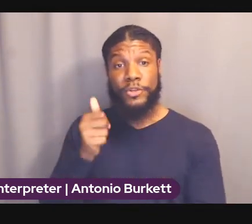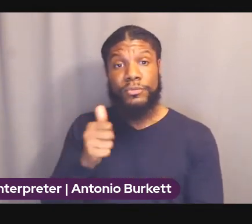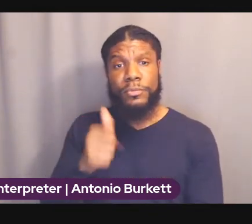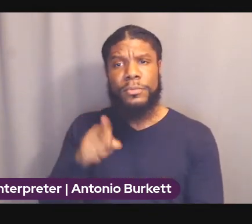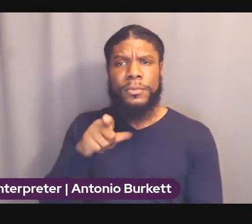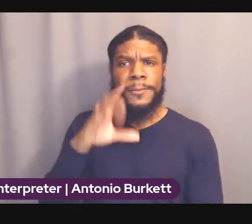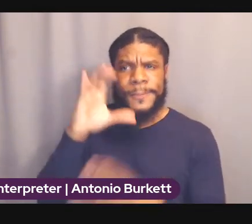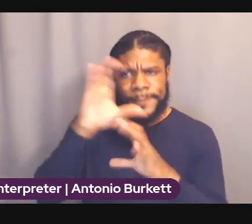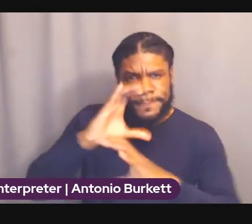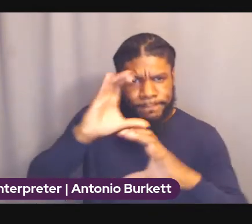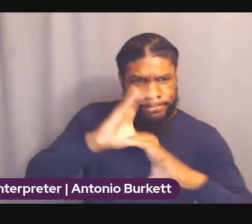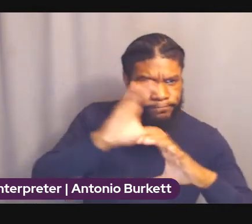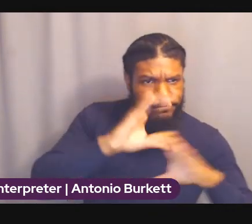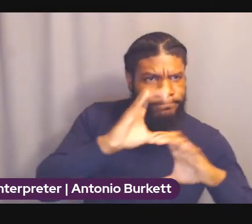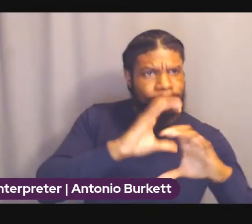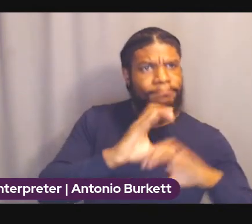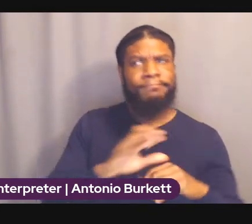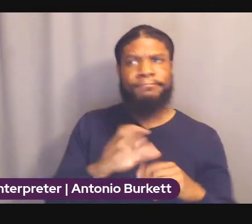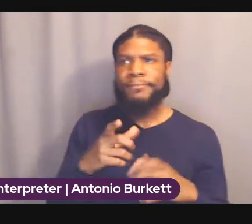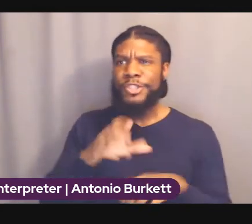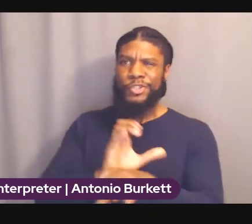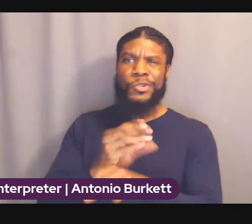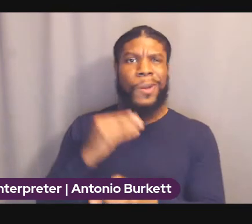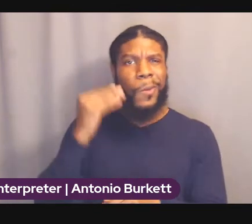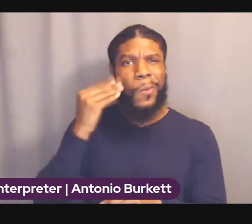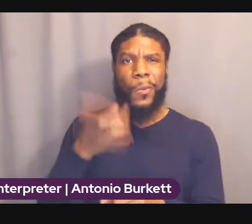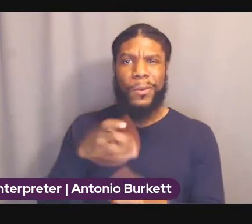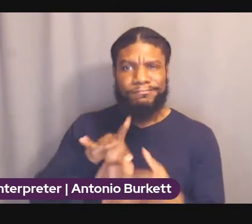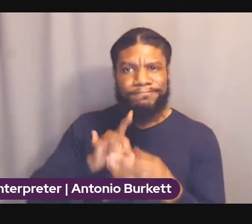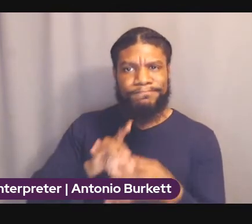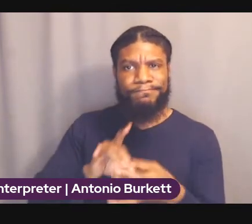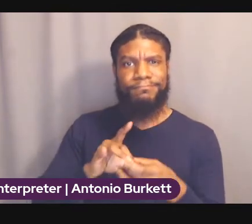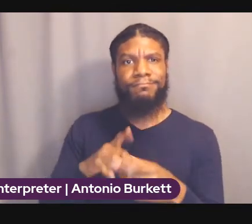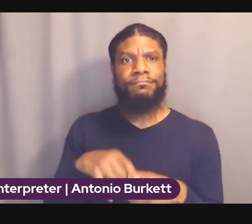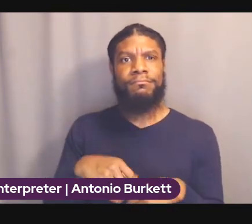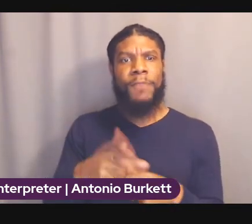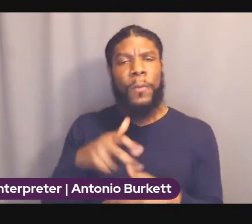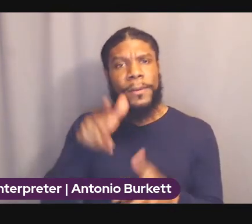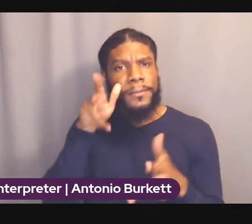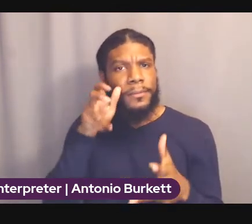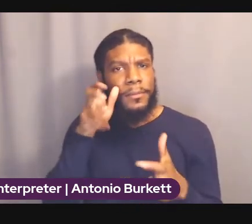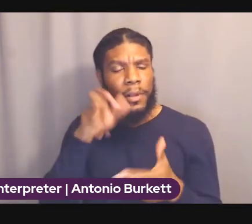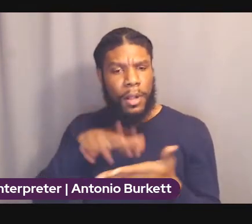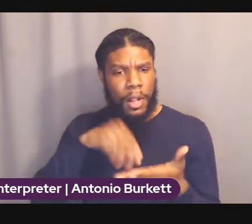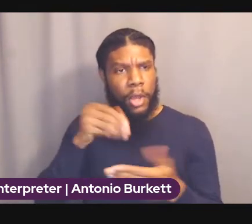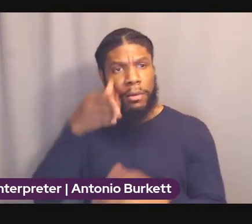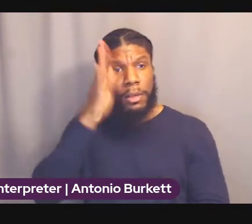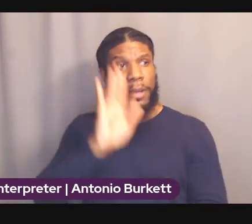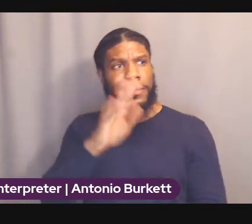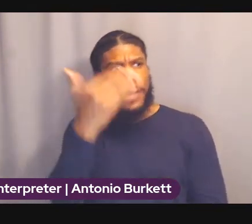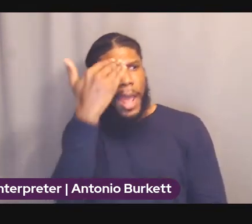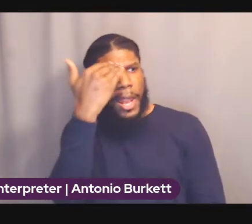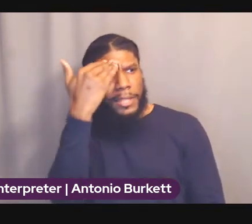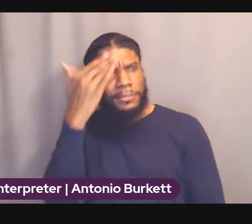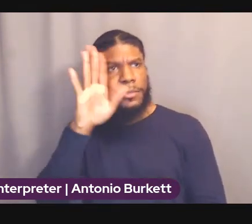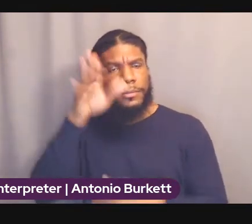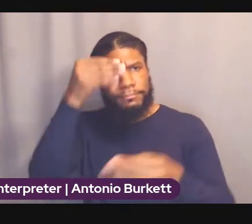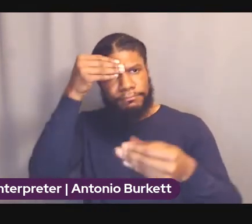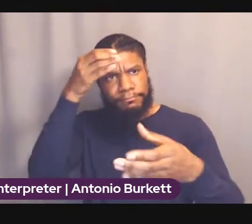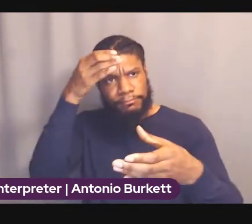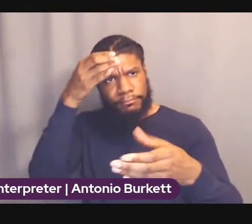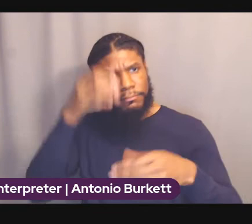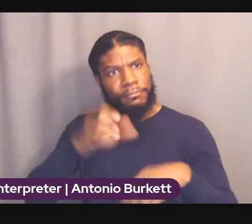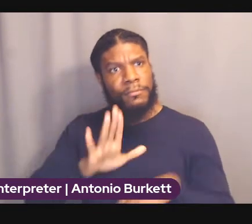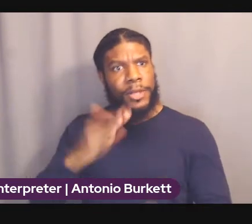place where you can grow in God, where you can learn the knowledge of God. You can experience the power of God. You can